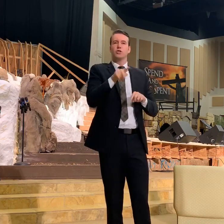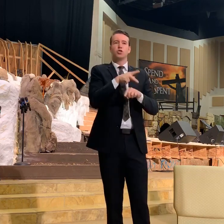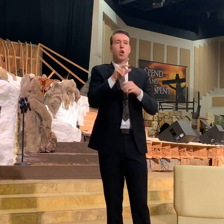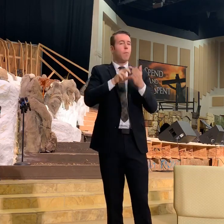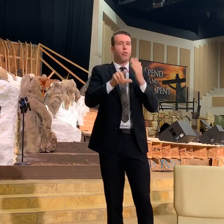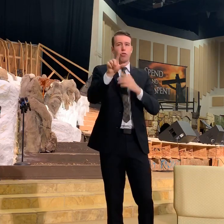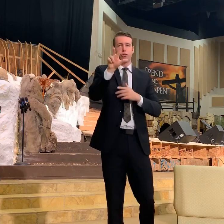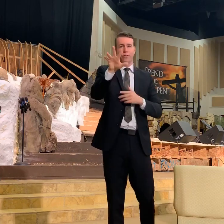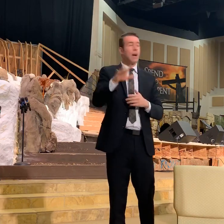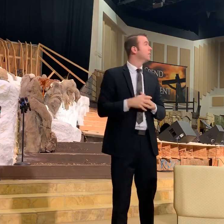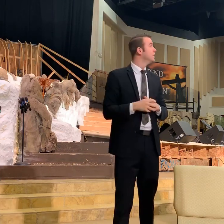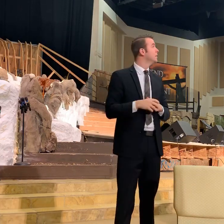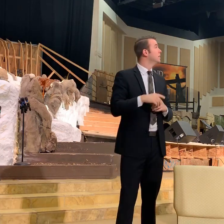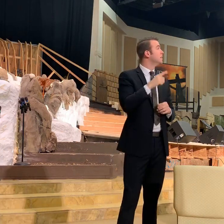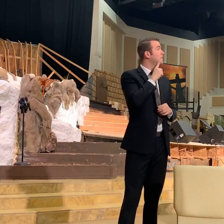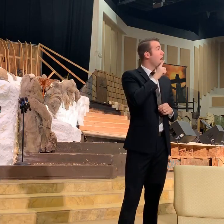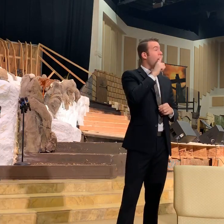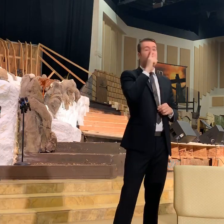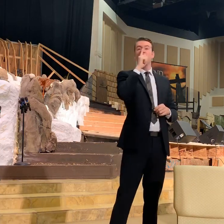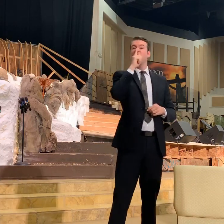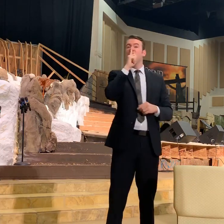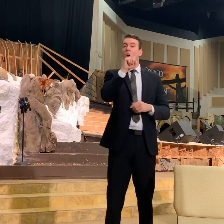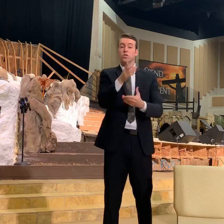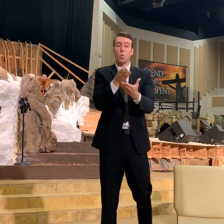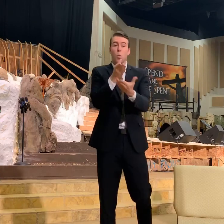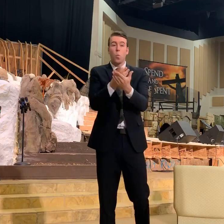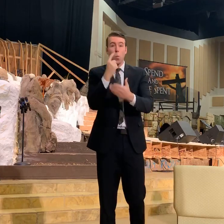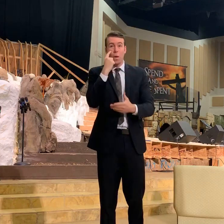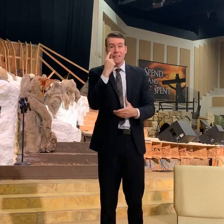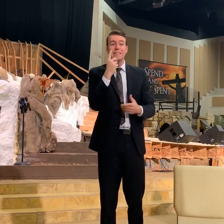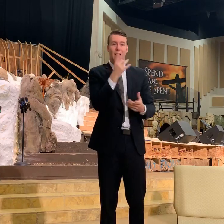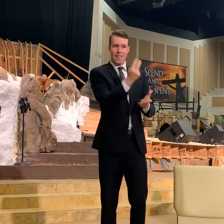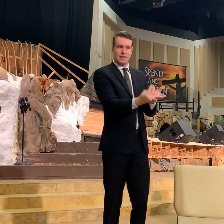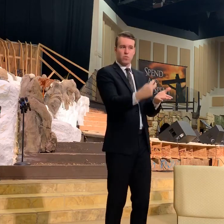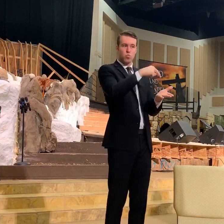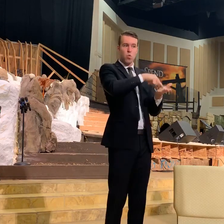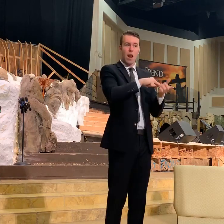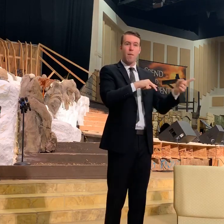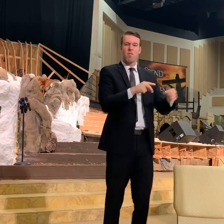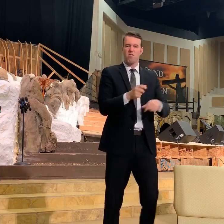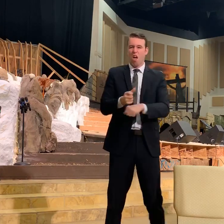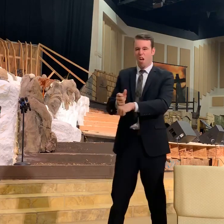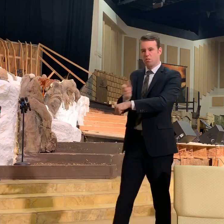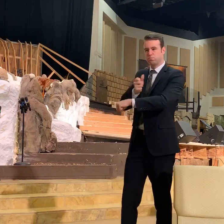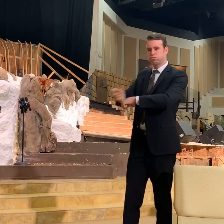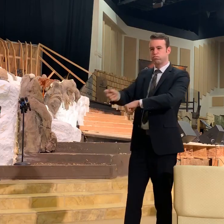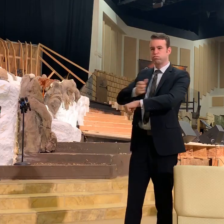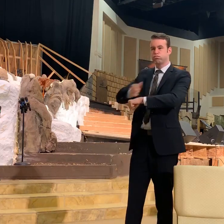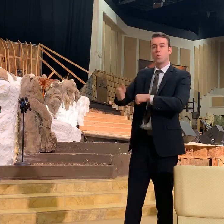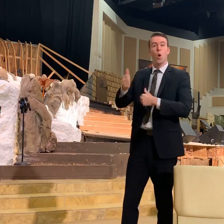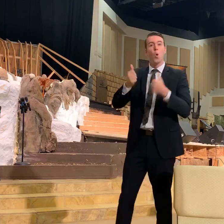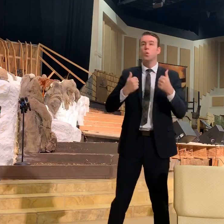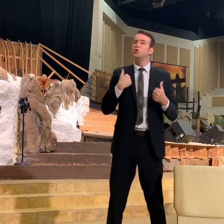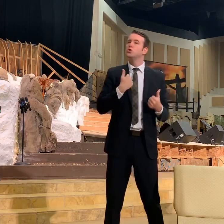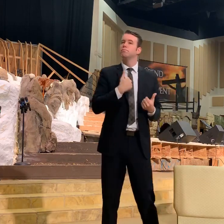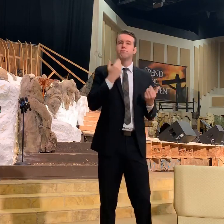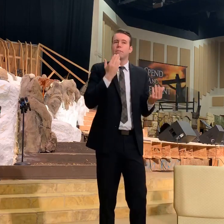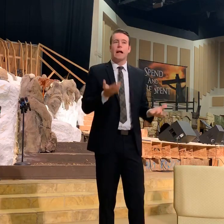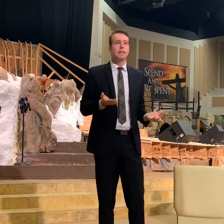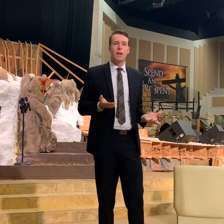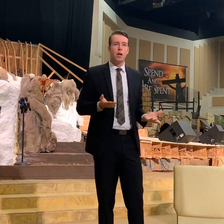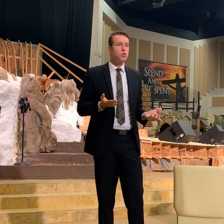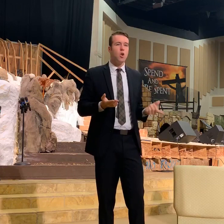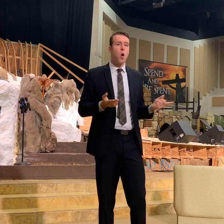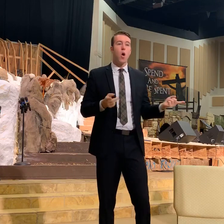11. He says, false witnesses did rise up. They laid to my charge things that I knew not.